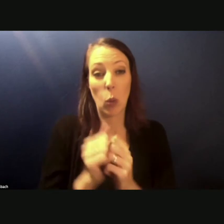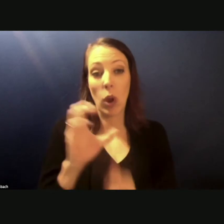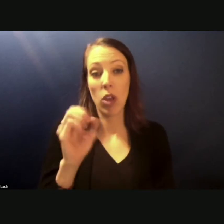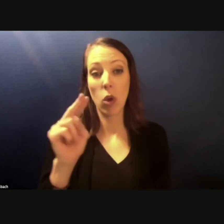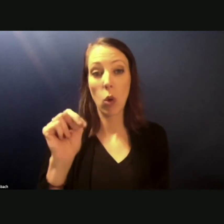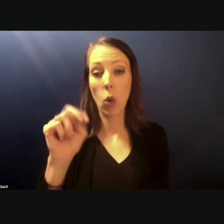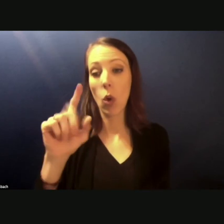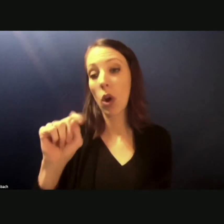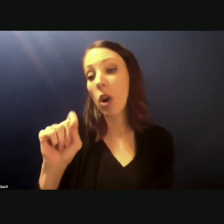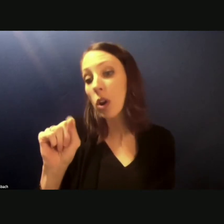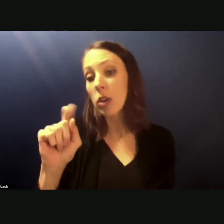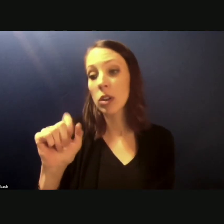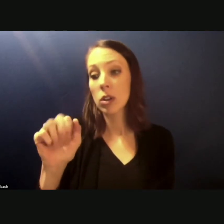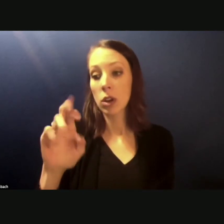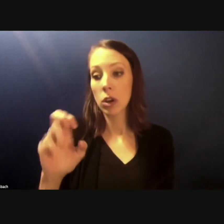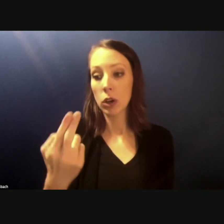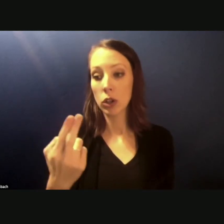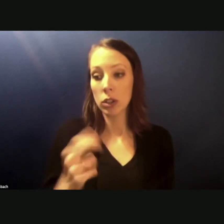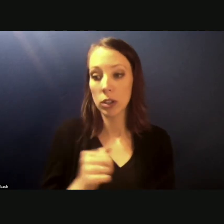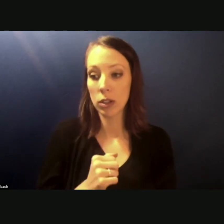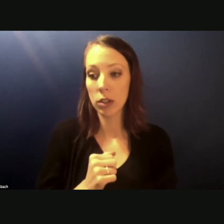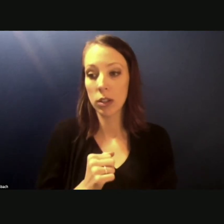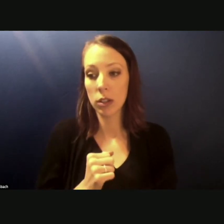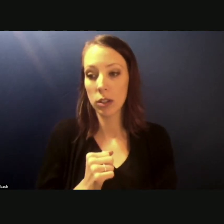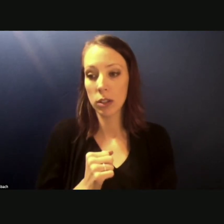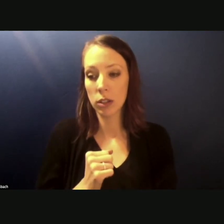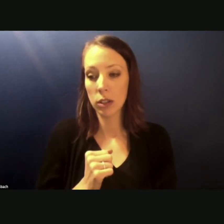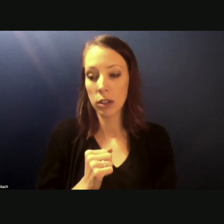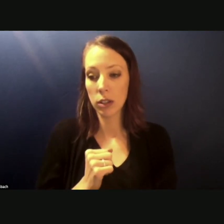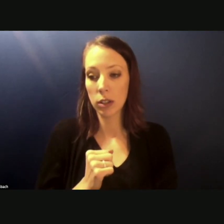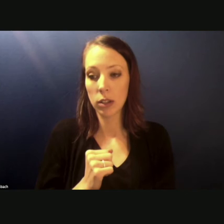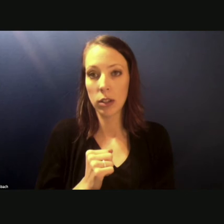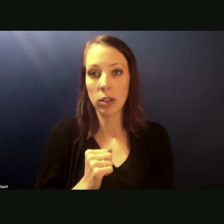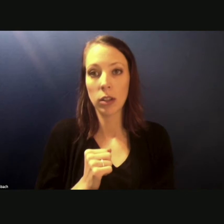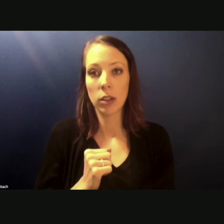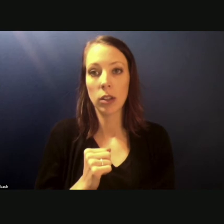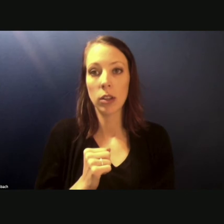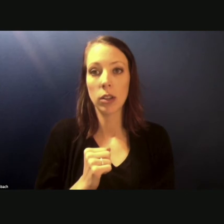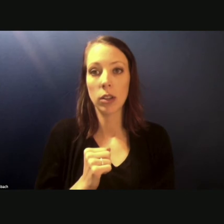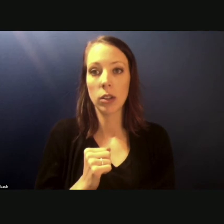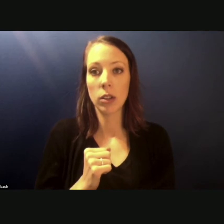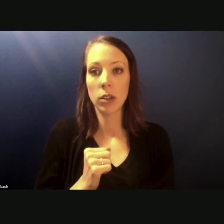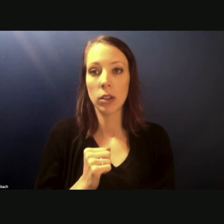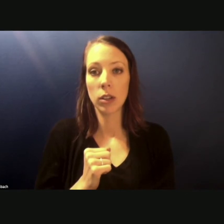cornstarch bread instead of like one of the regular flours, even gluten-free flour.